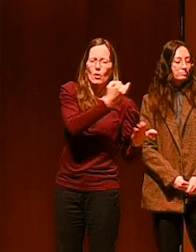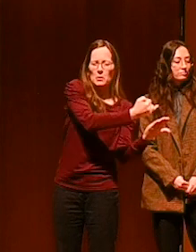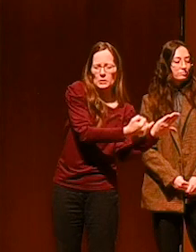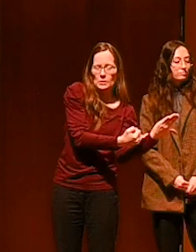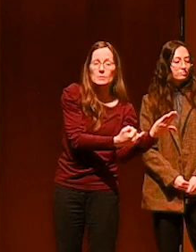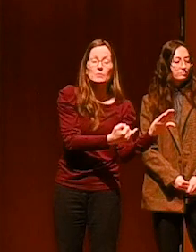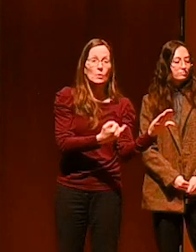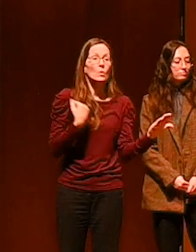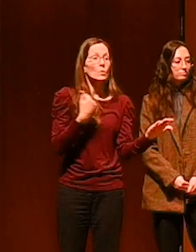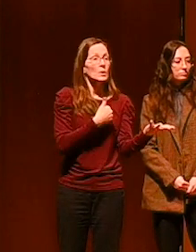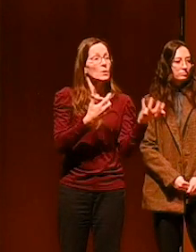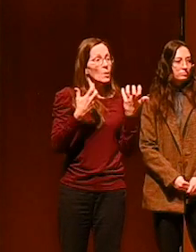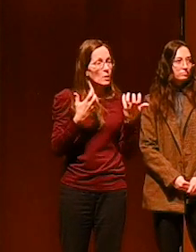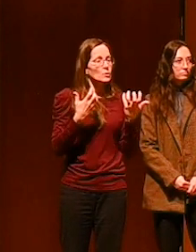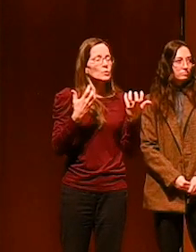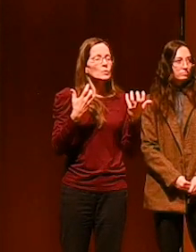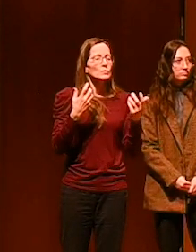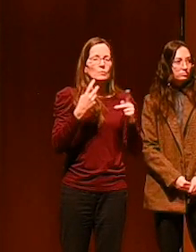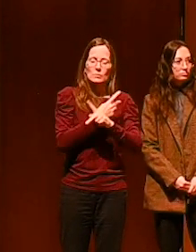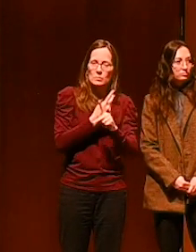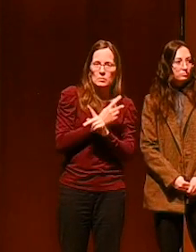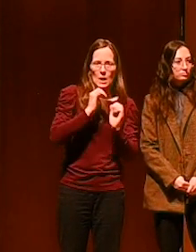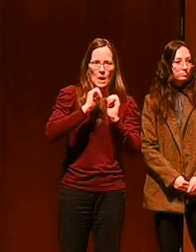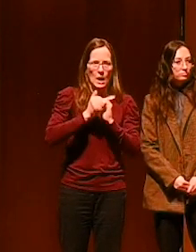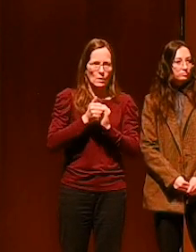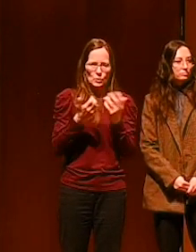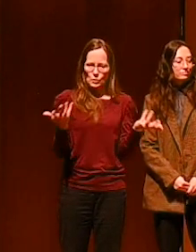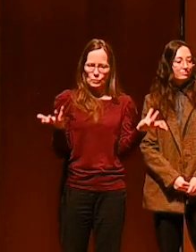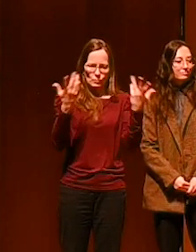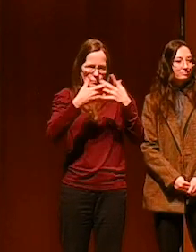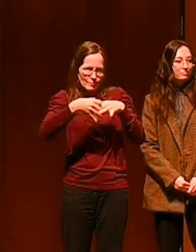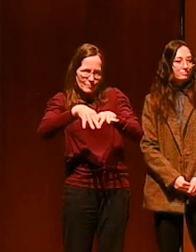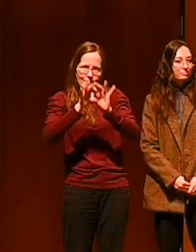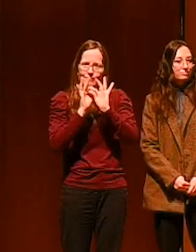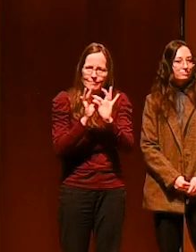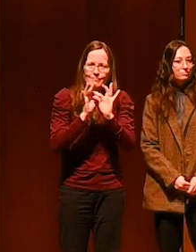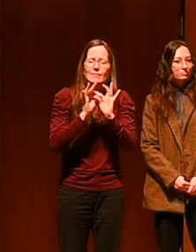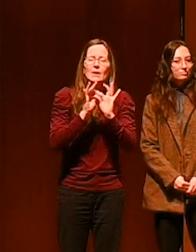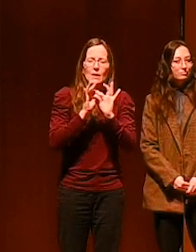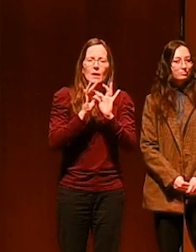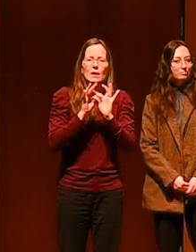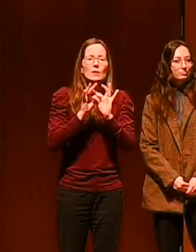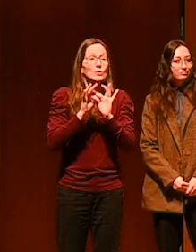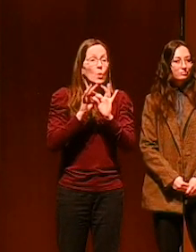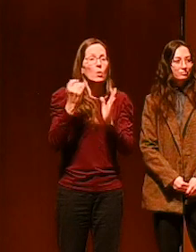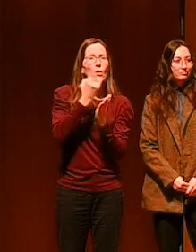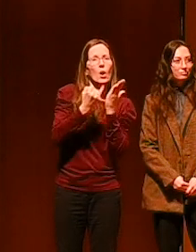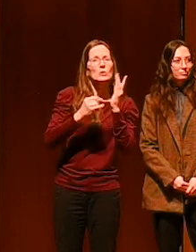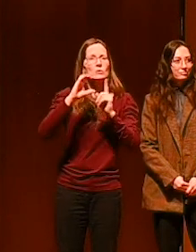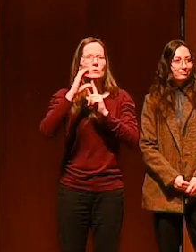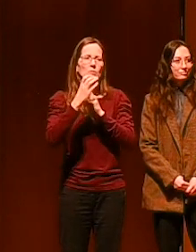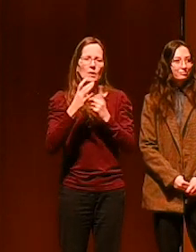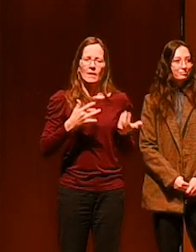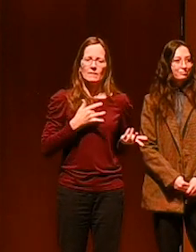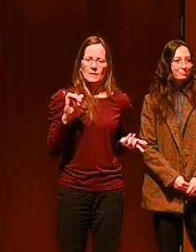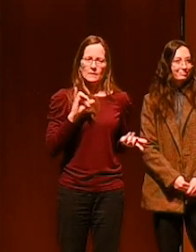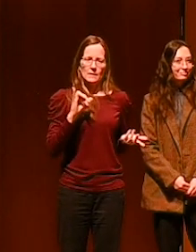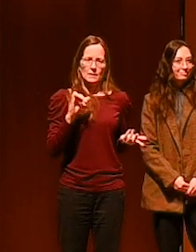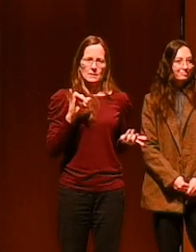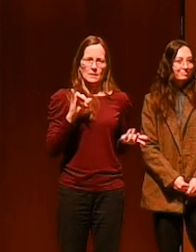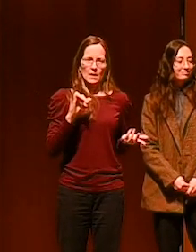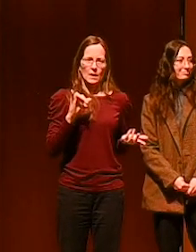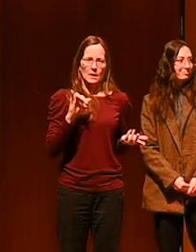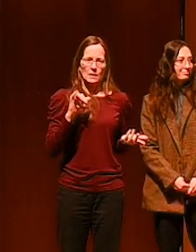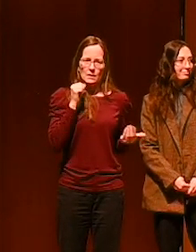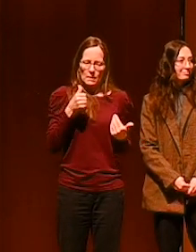communicate with the plans that you're already implementing and working through so that arts and culture feels like something that is interwoven